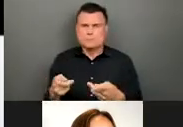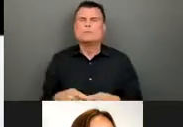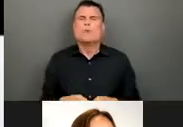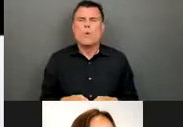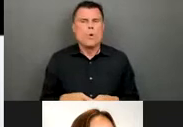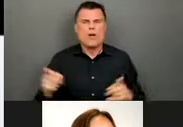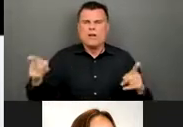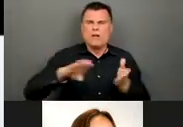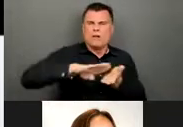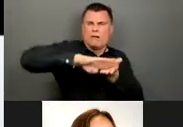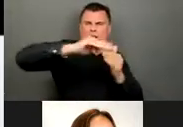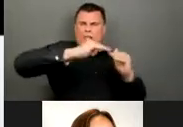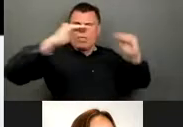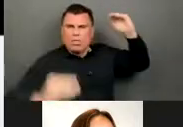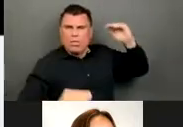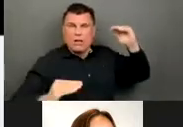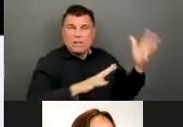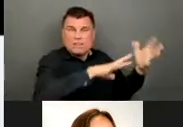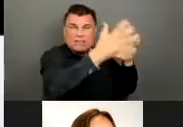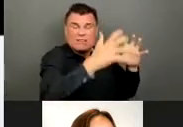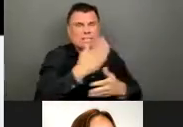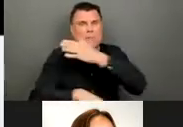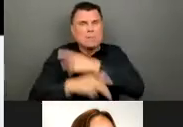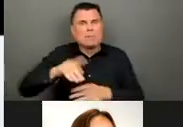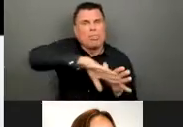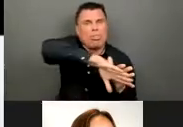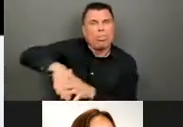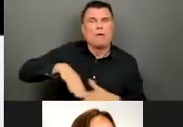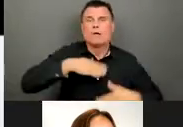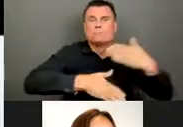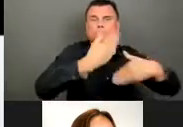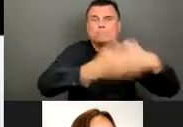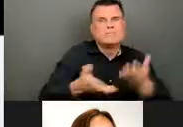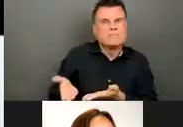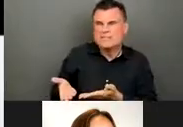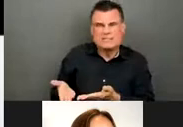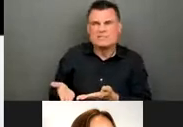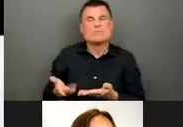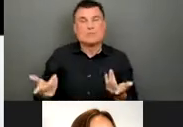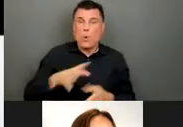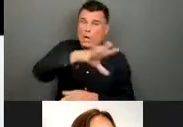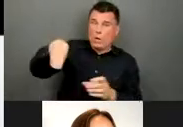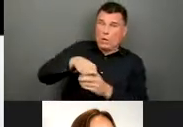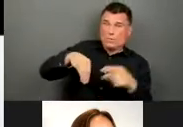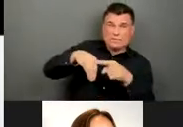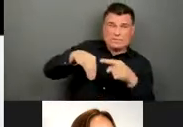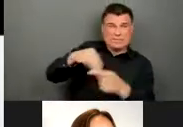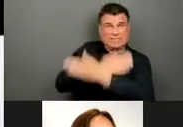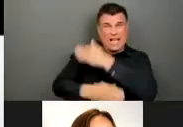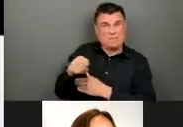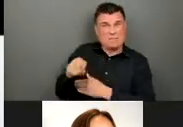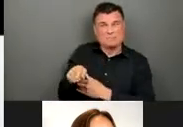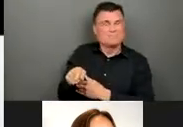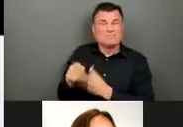crises. Yet, often the inclusion of persons with disabilities remains an under-prioritized or still emerging area of